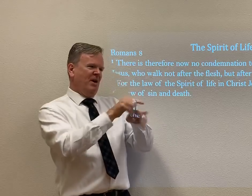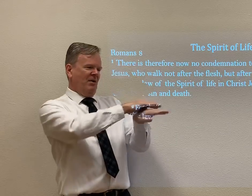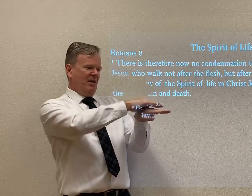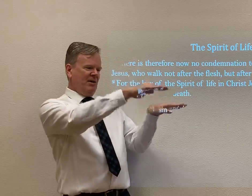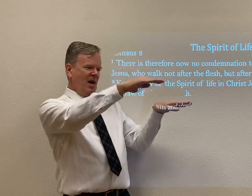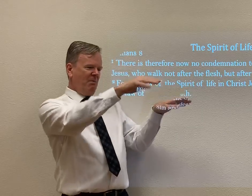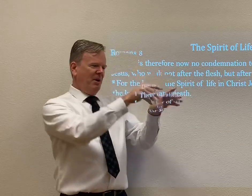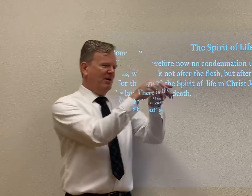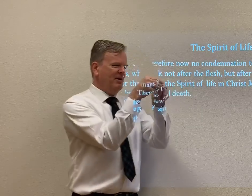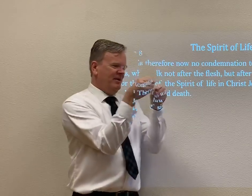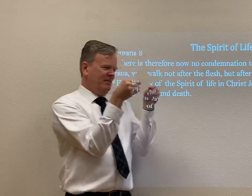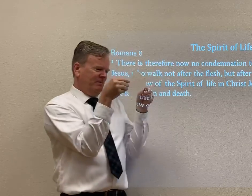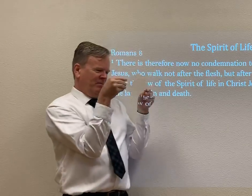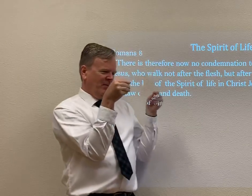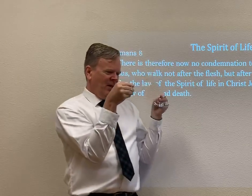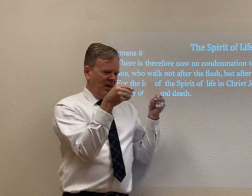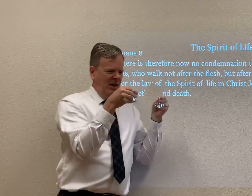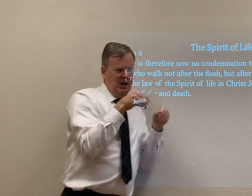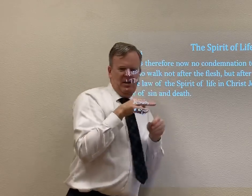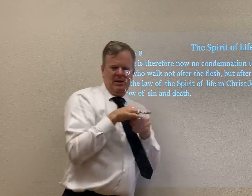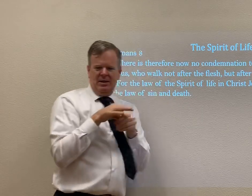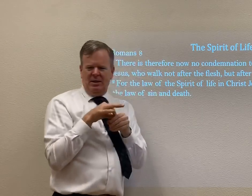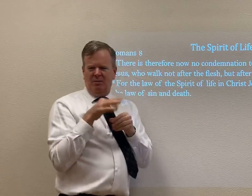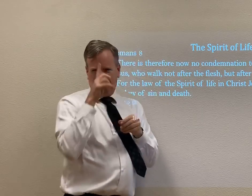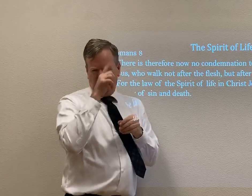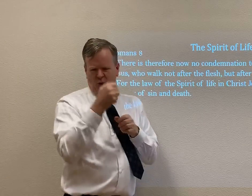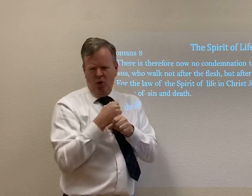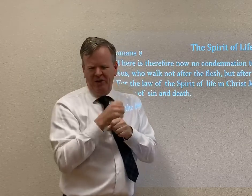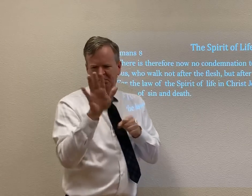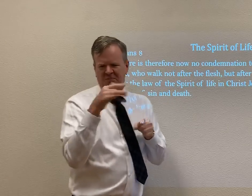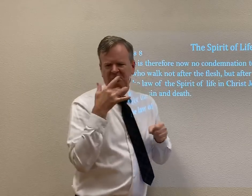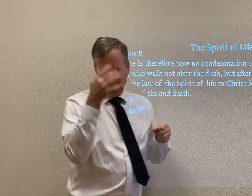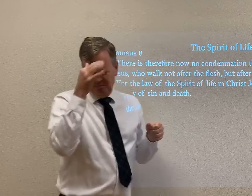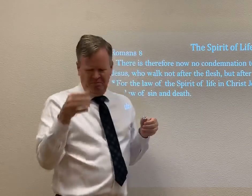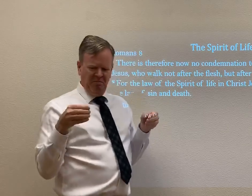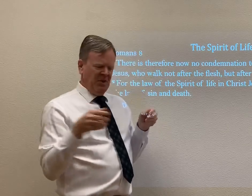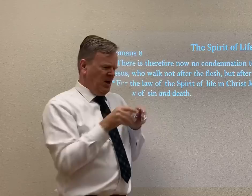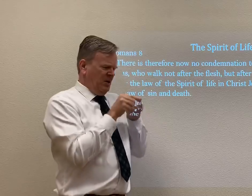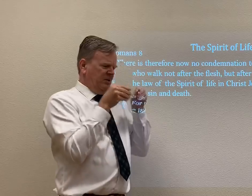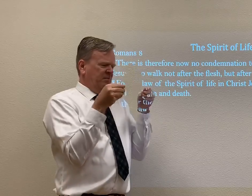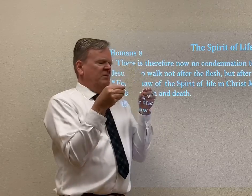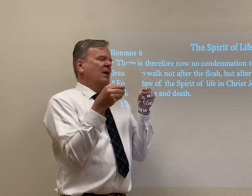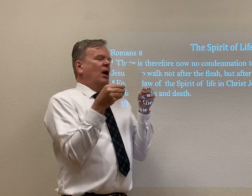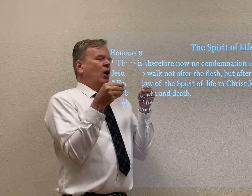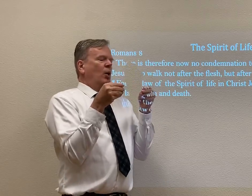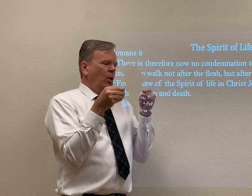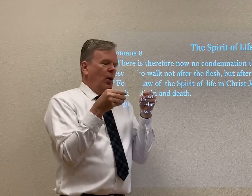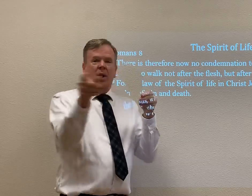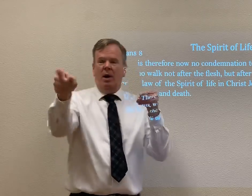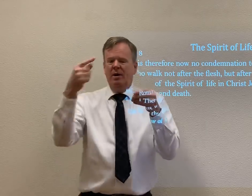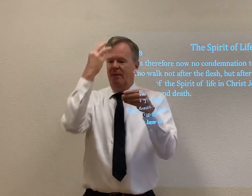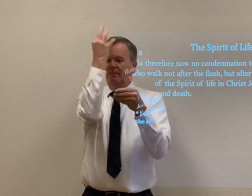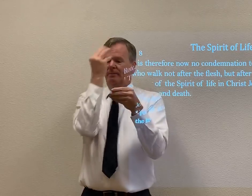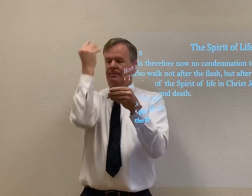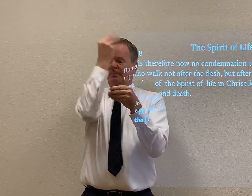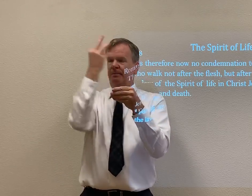up on a table, open up the book, maybe take a cup of hot tea or coffee or whatever is your fancy, and